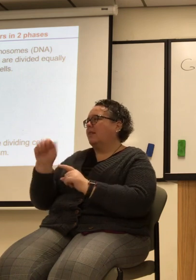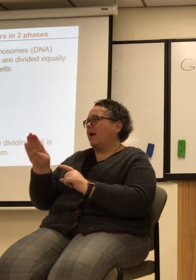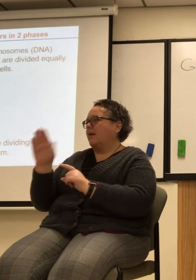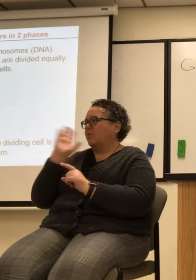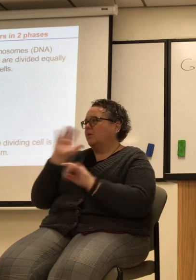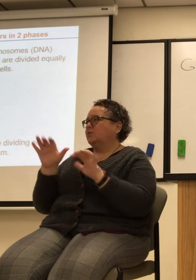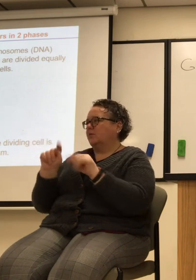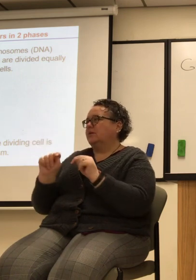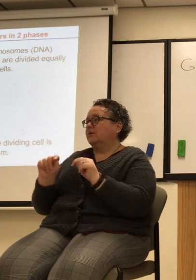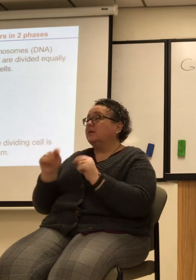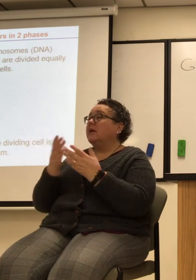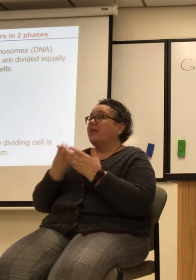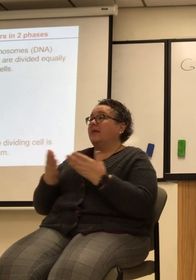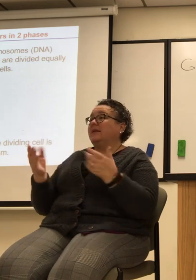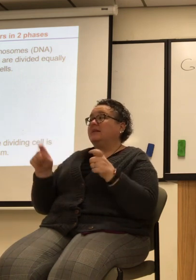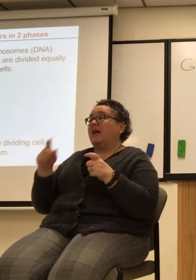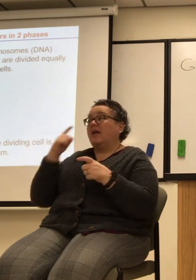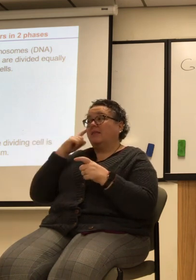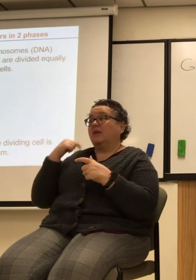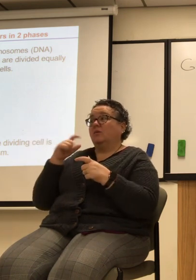I think you should note.